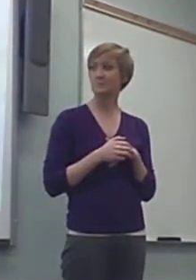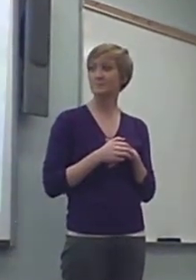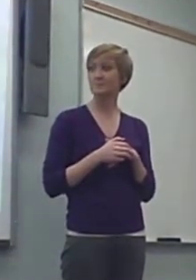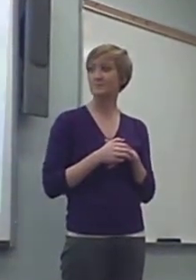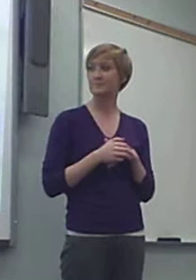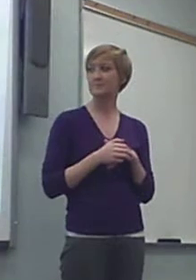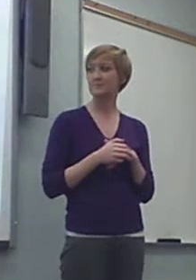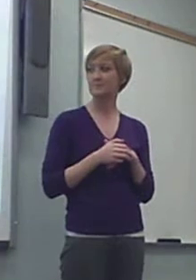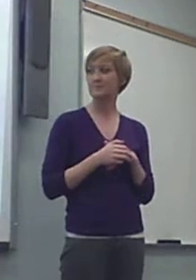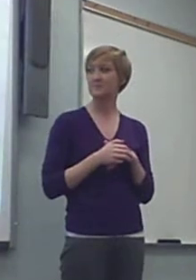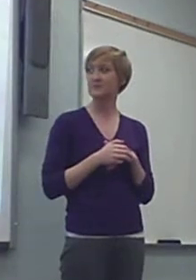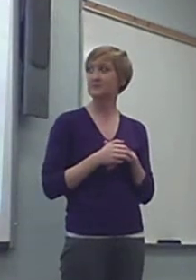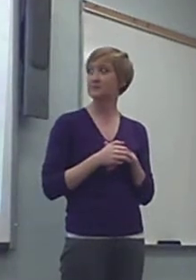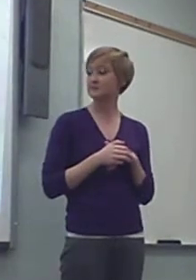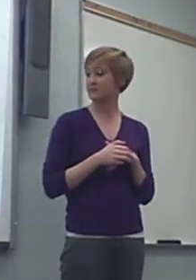Can I get it?